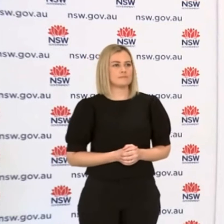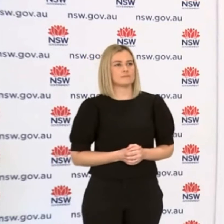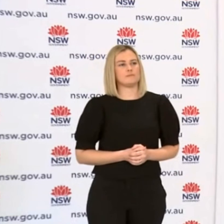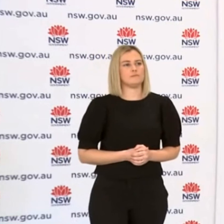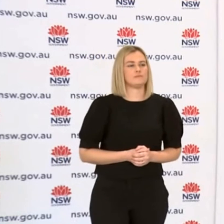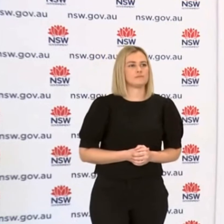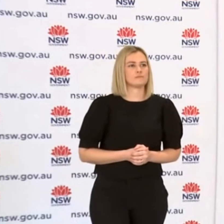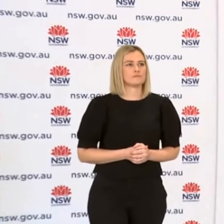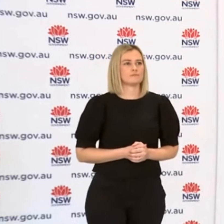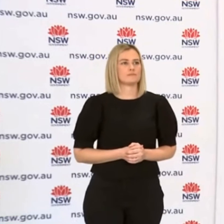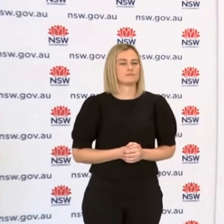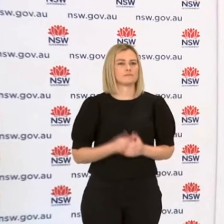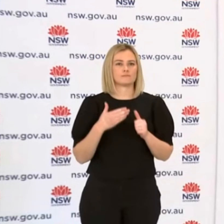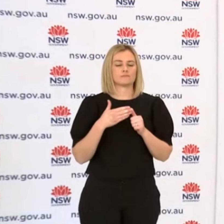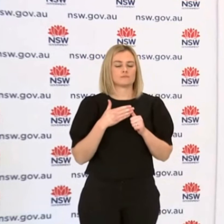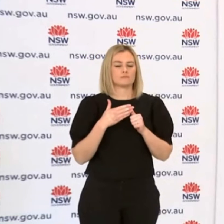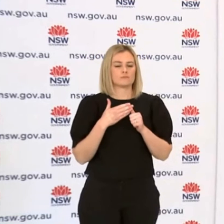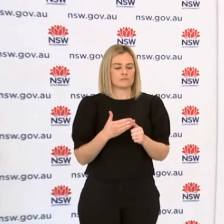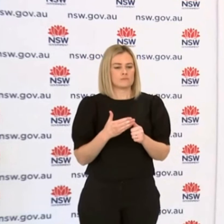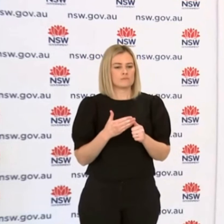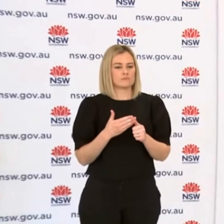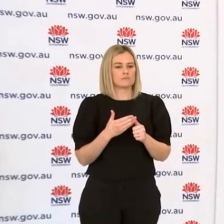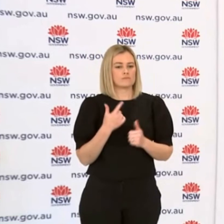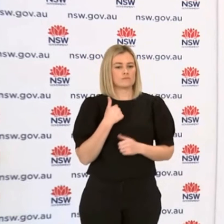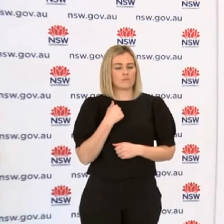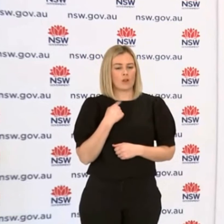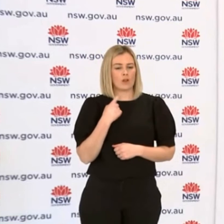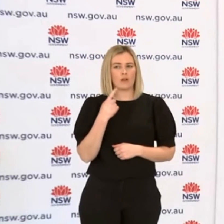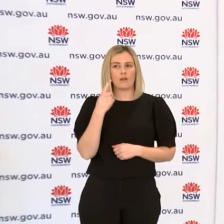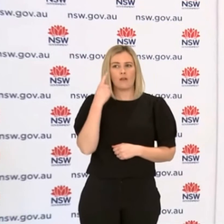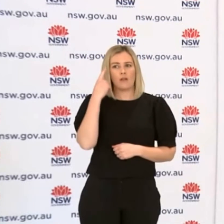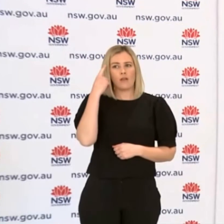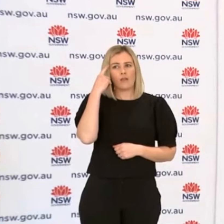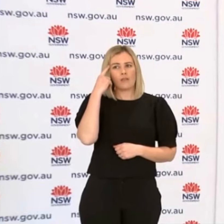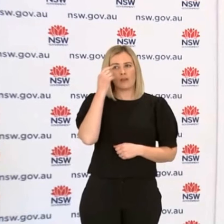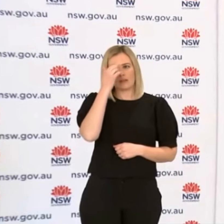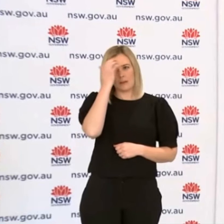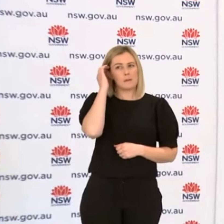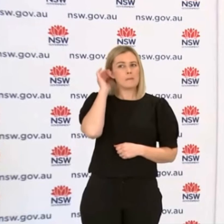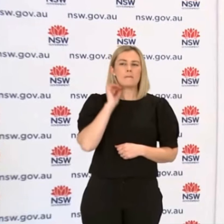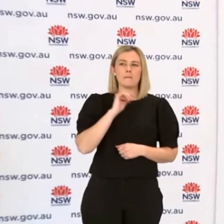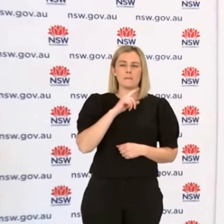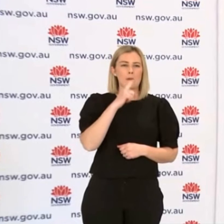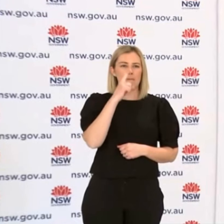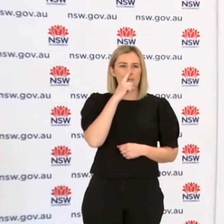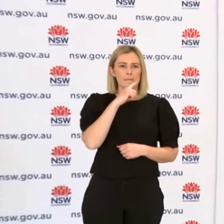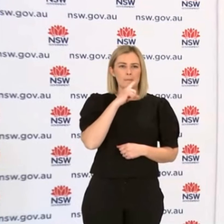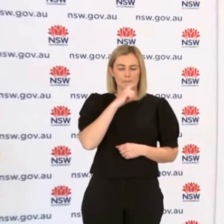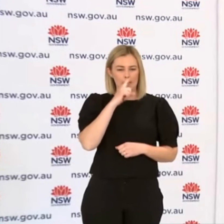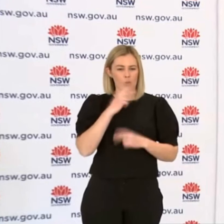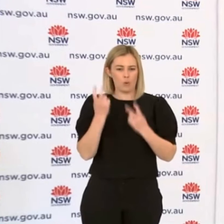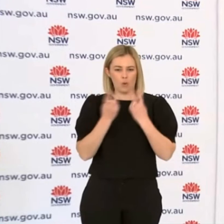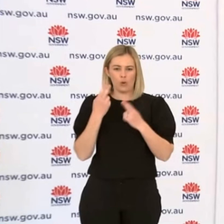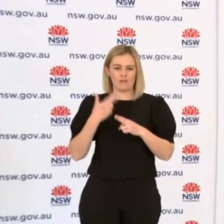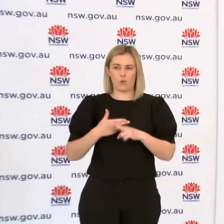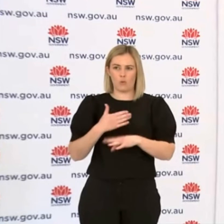I haven't heard of the second one. I think there's general compliance. I'm sure there would be exceptions, but there's been general compliance. And I can say the government are